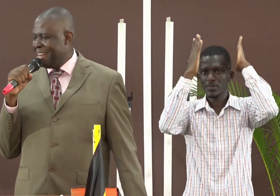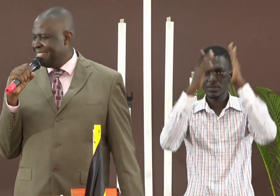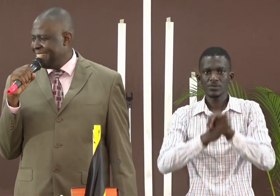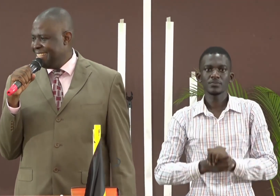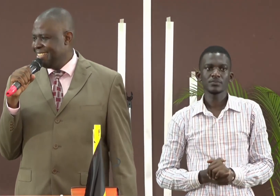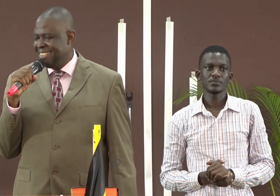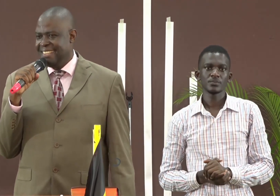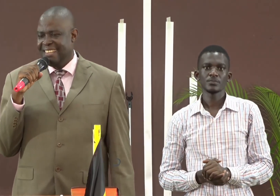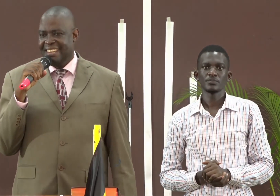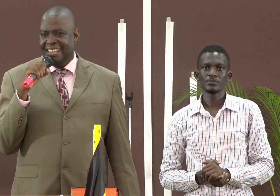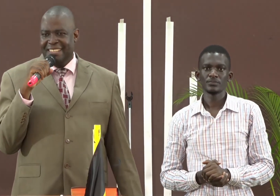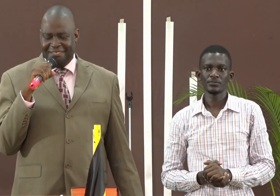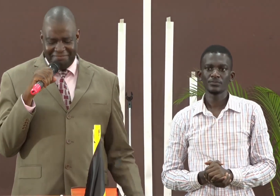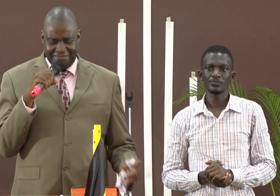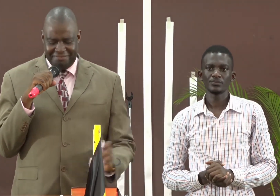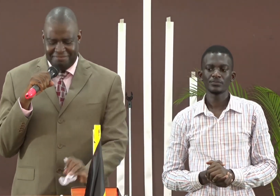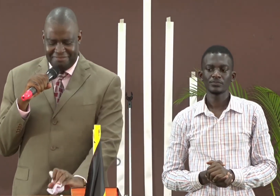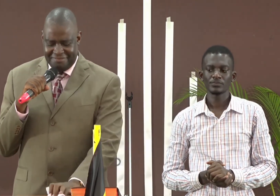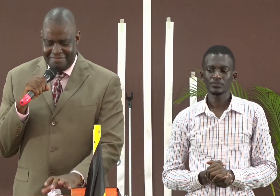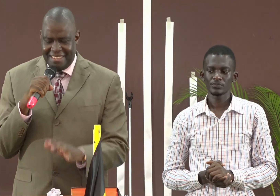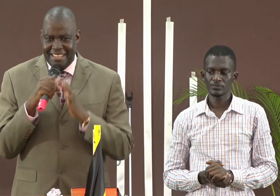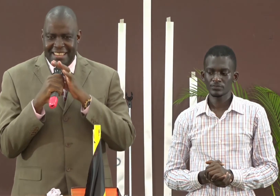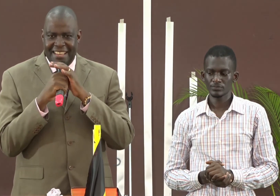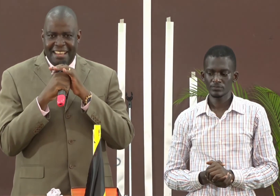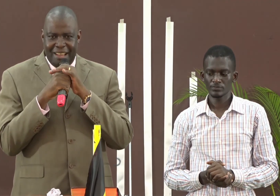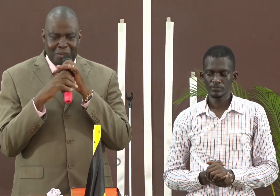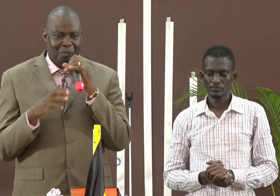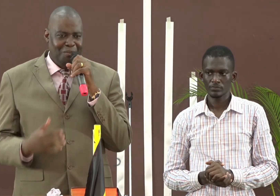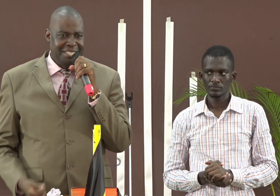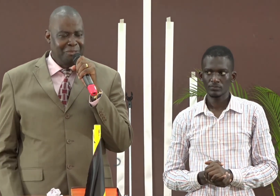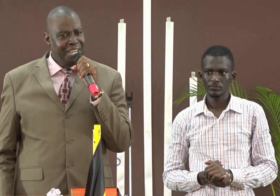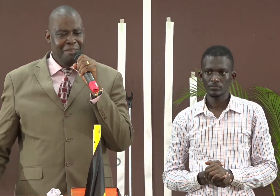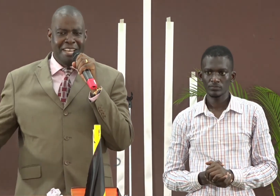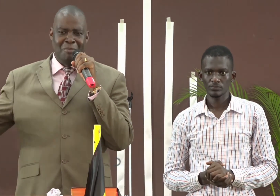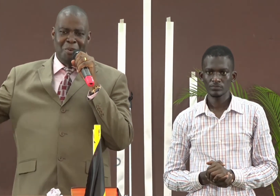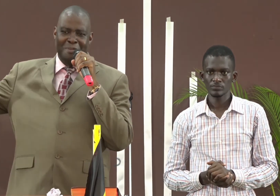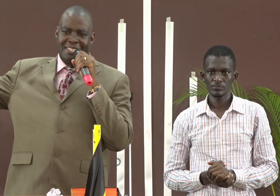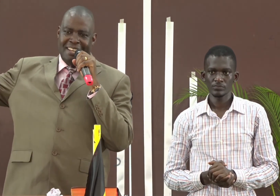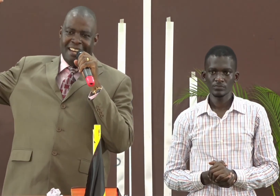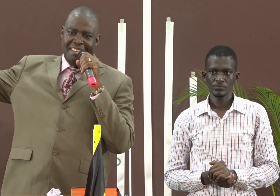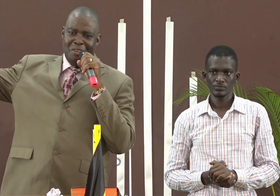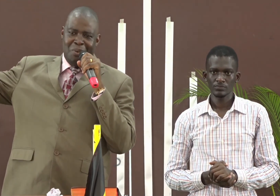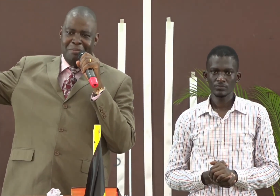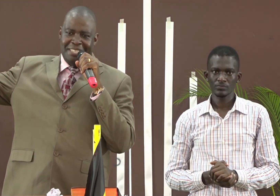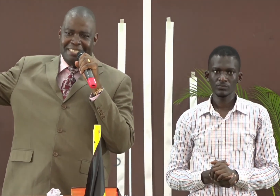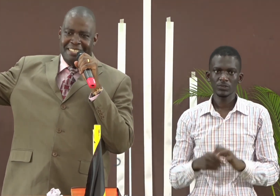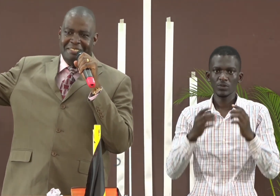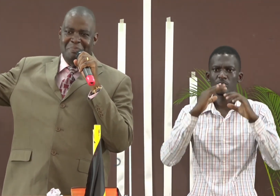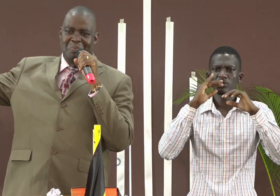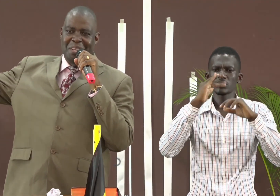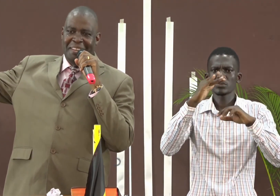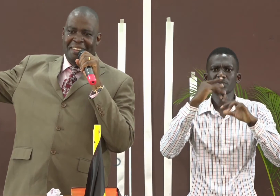aina walaze. Let's appreciate the bishop. Okutuwa omukisa twogere ebigambo by'omukisa eri